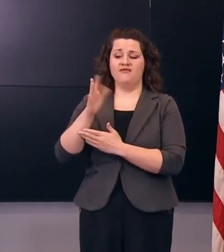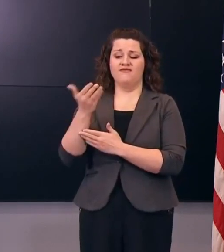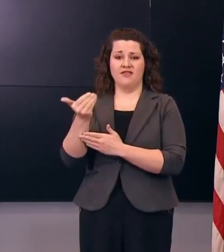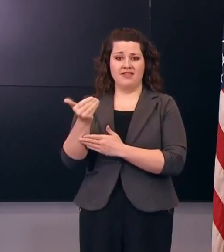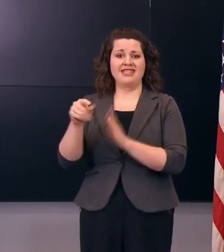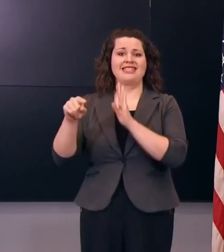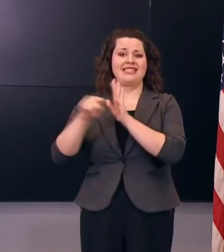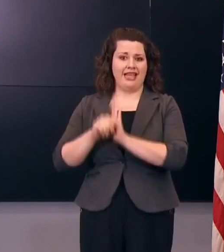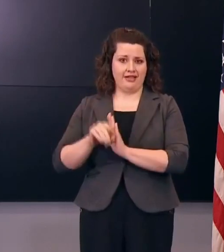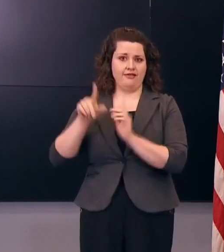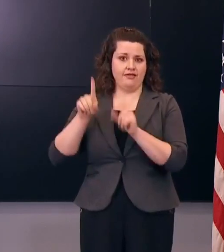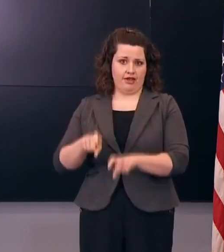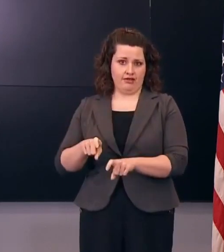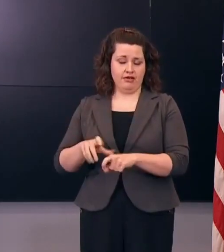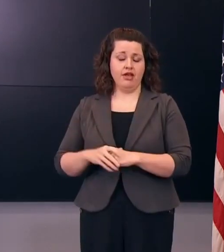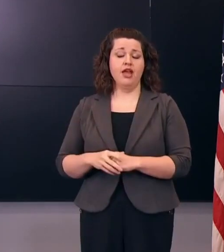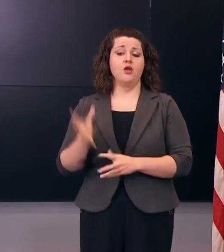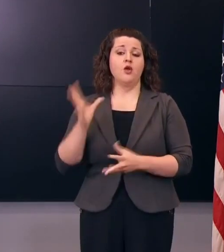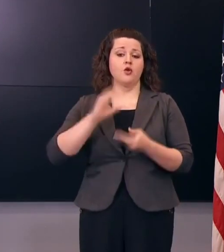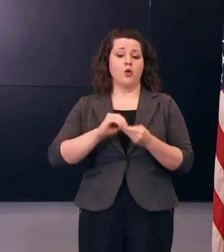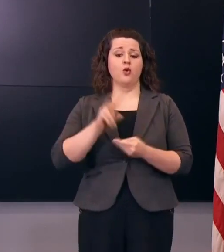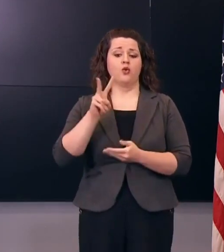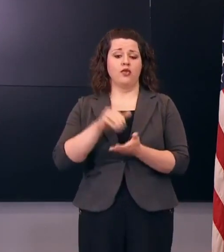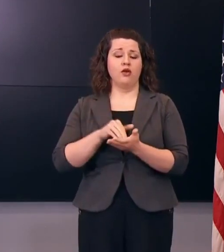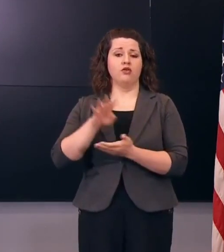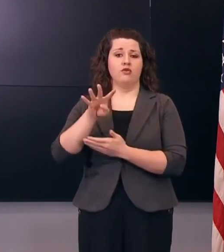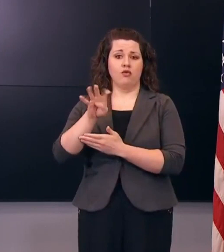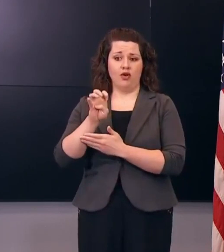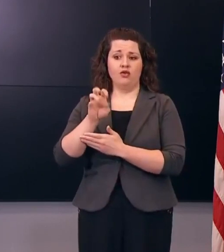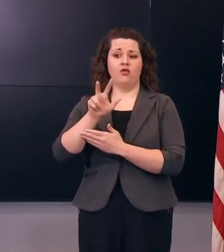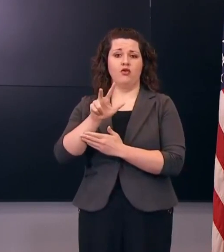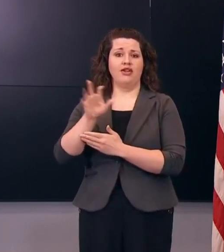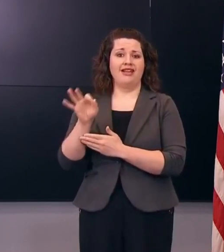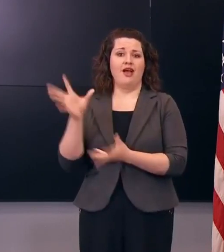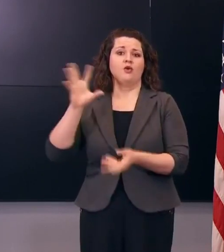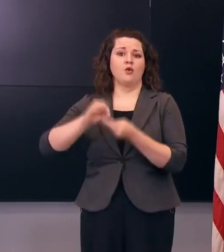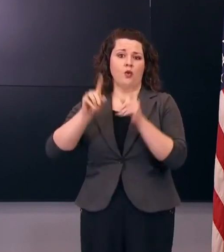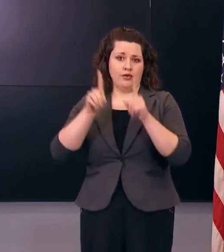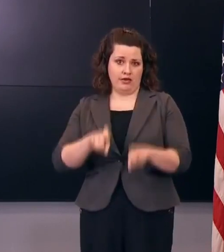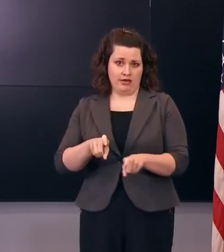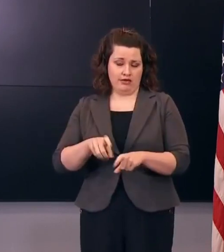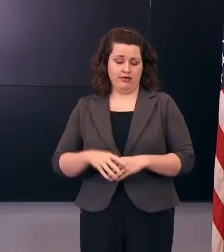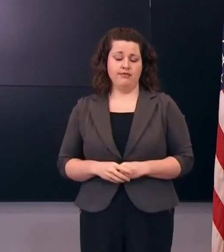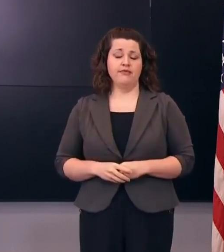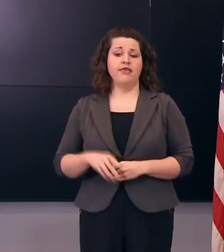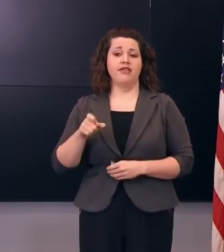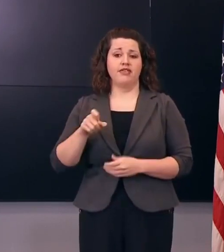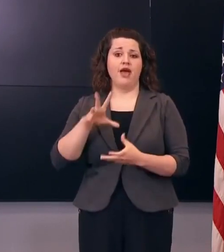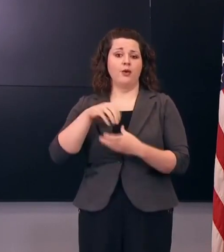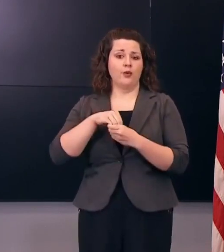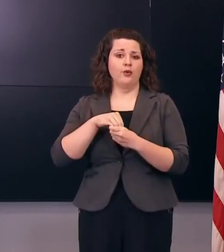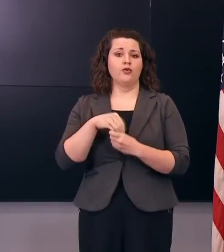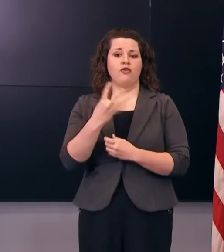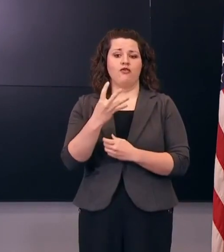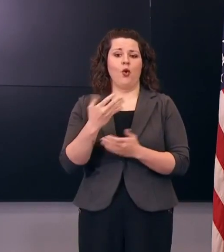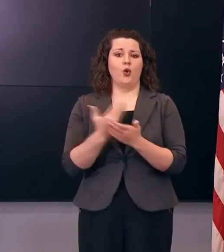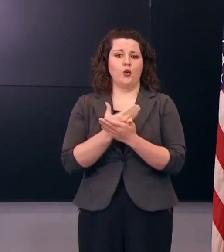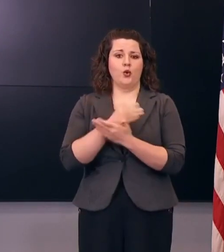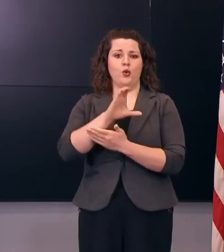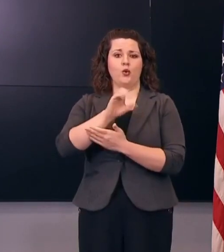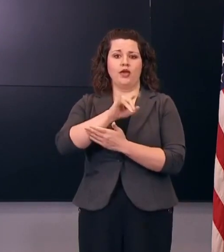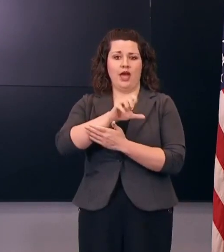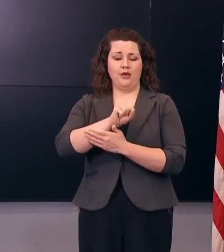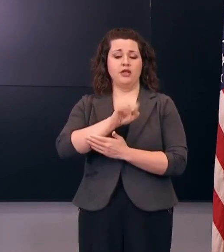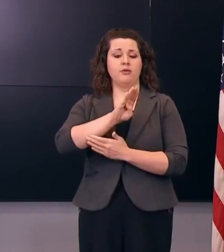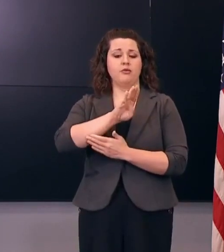2,315 negative tests and a total of 2,439 total tests. That includes 4 new counties: